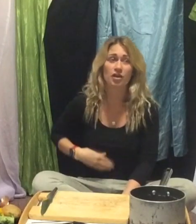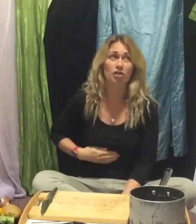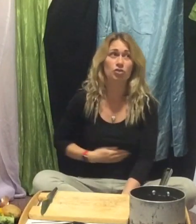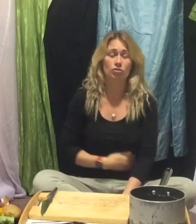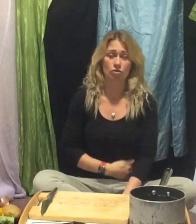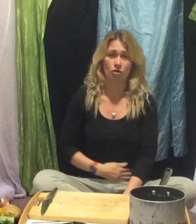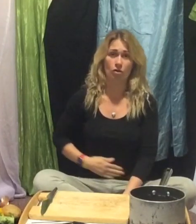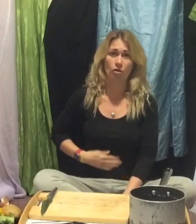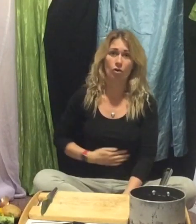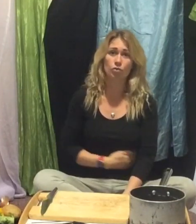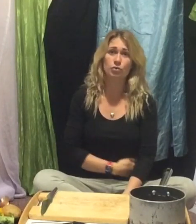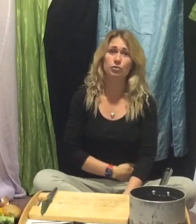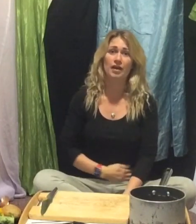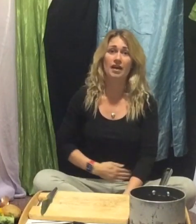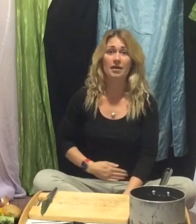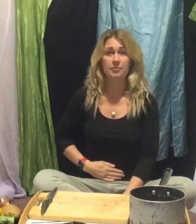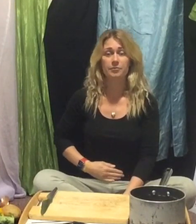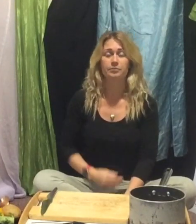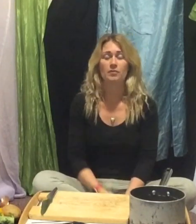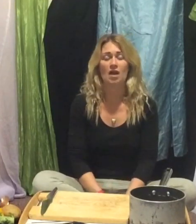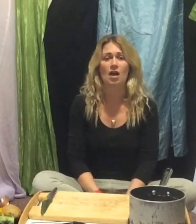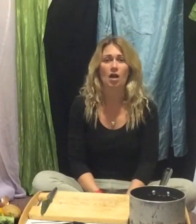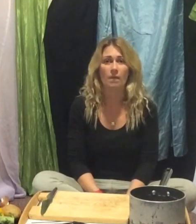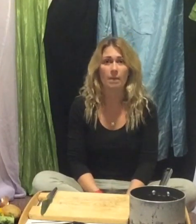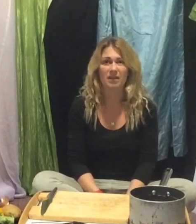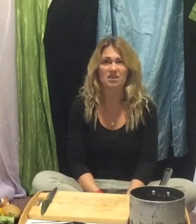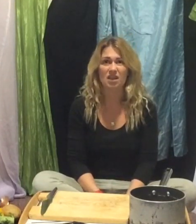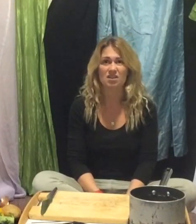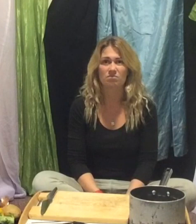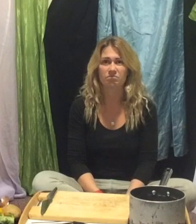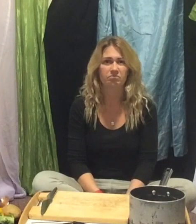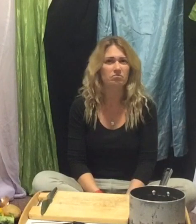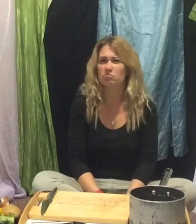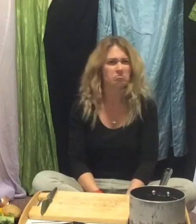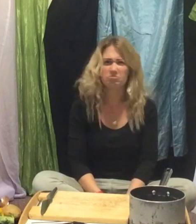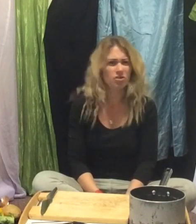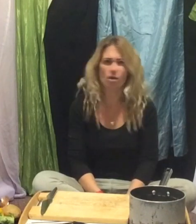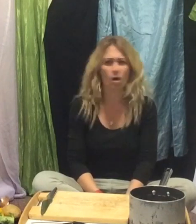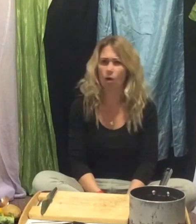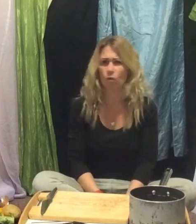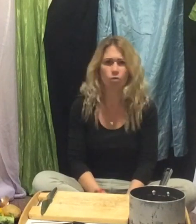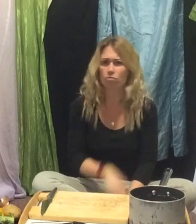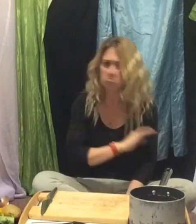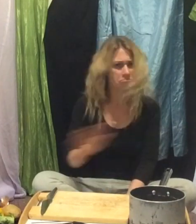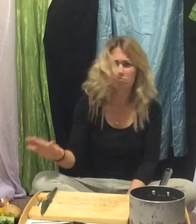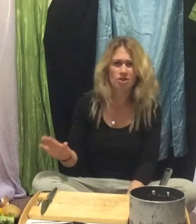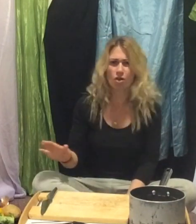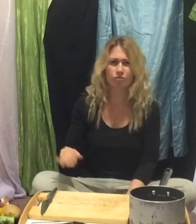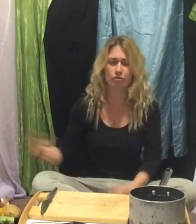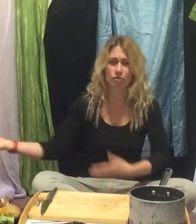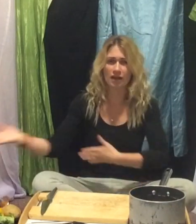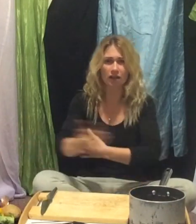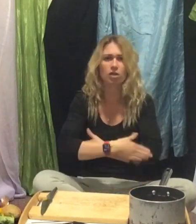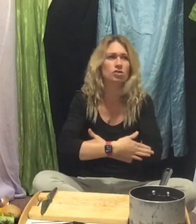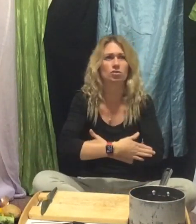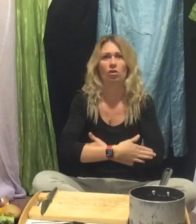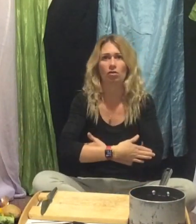are so hungry? And the man said, no food. And he closed the door.